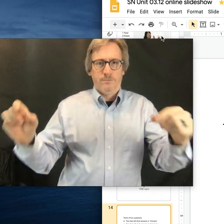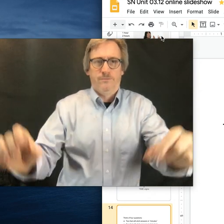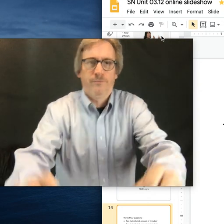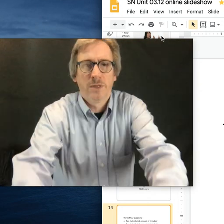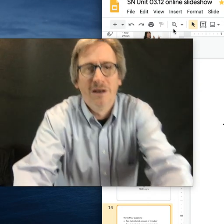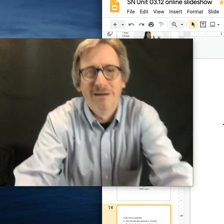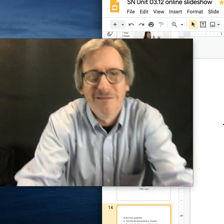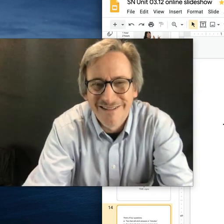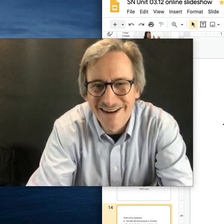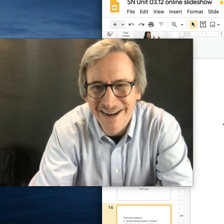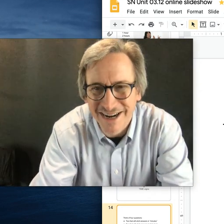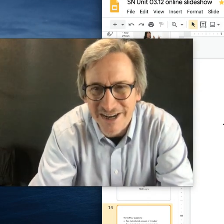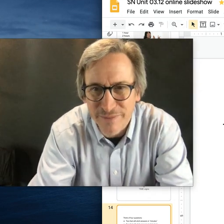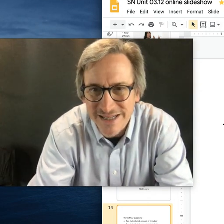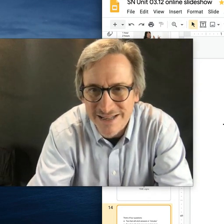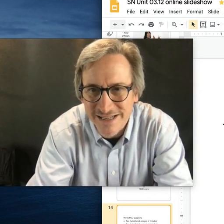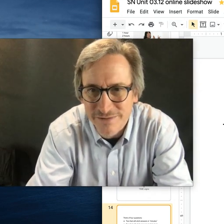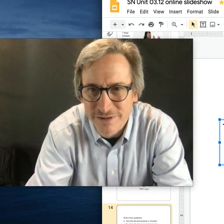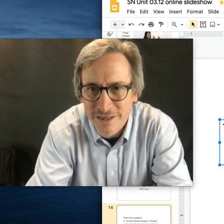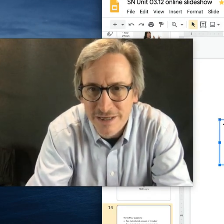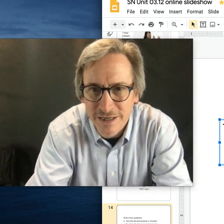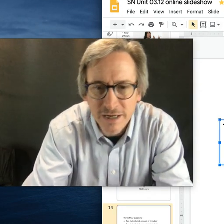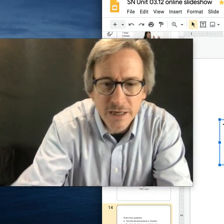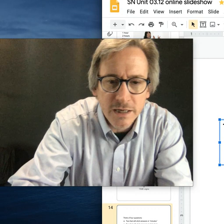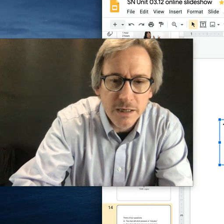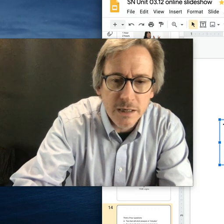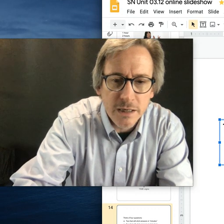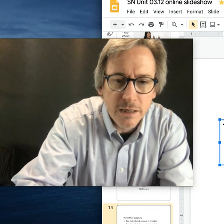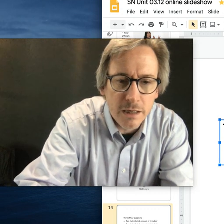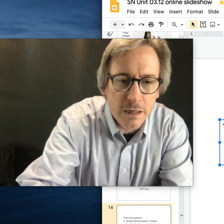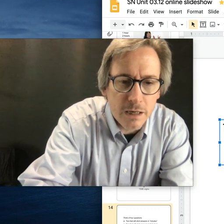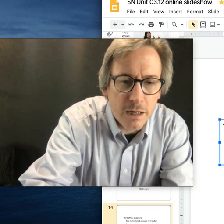questions. I cut and pasted this one.